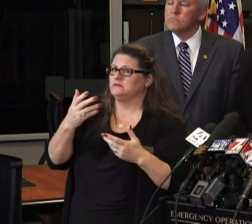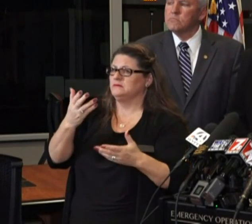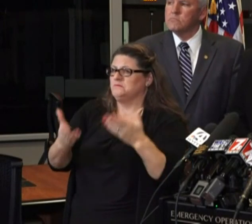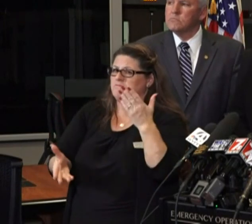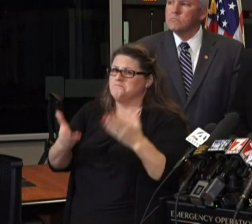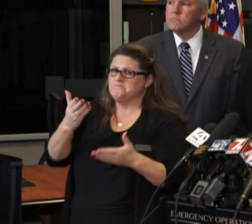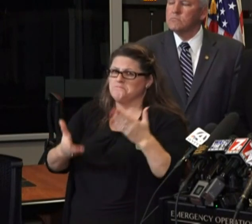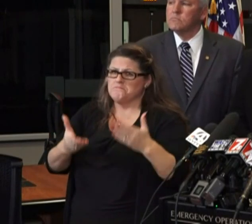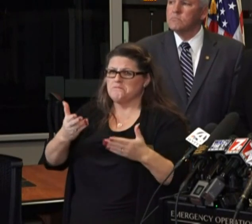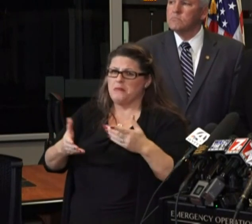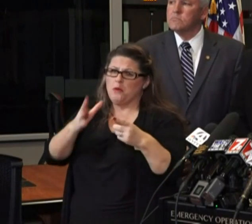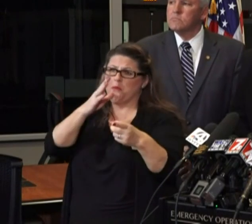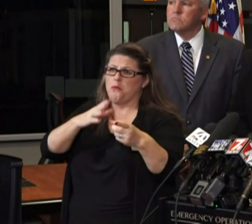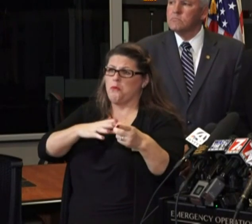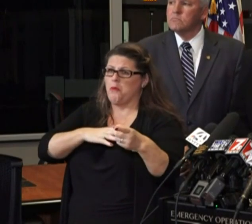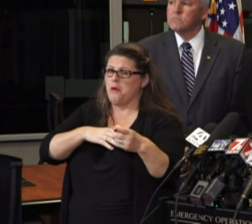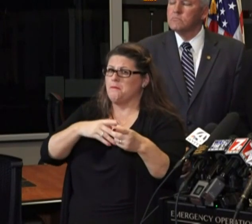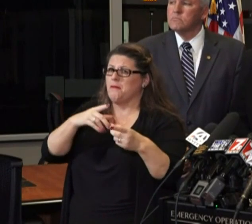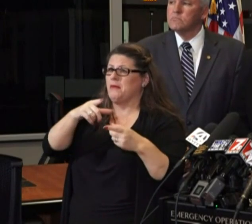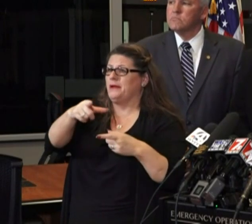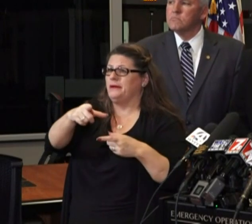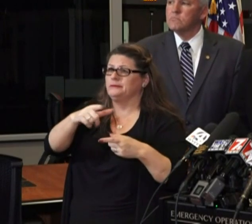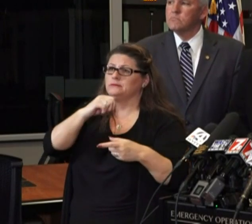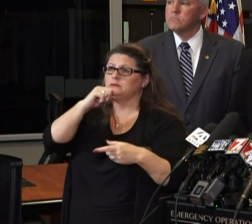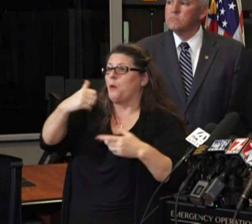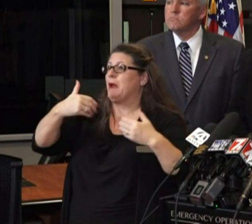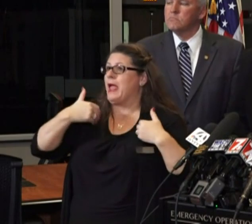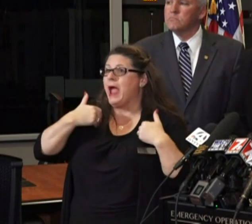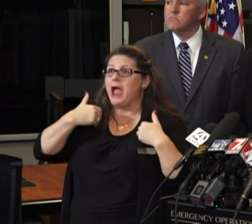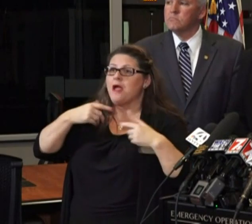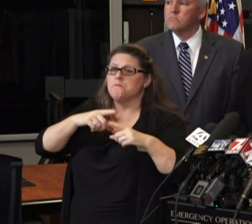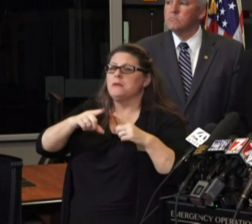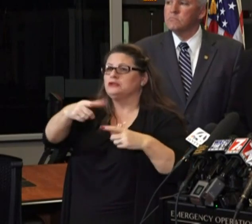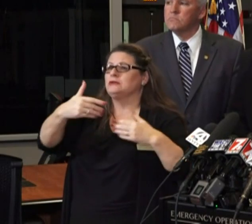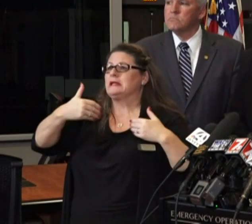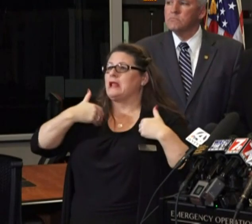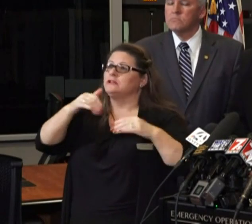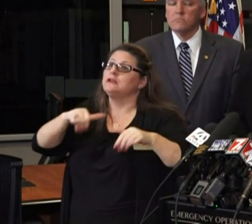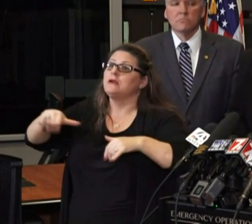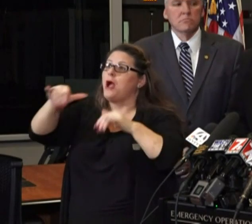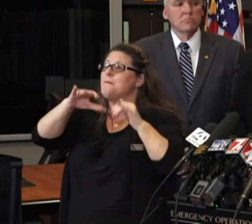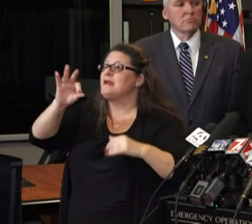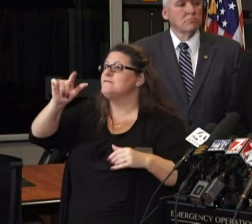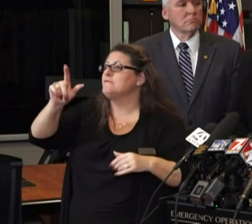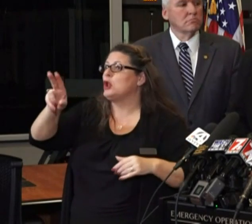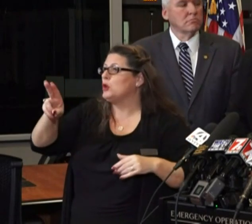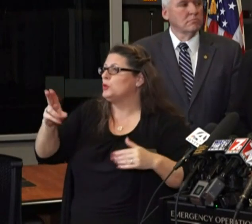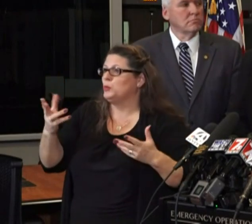just, the woman in Kershaw County, could she just have the common flu and it's a false positive?